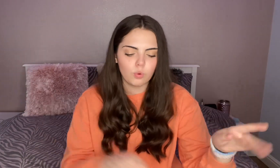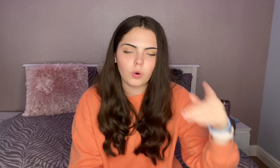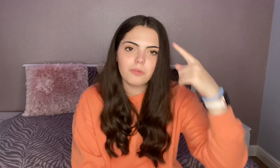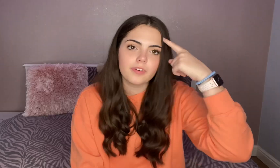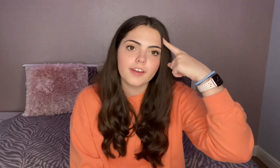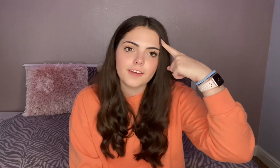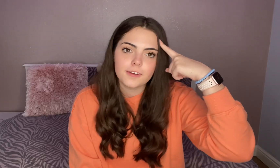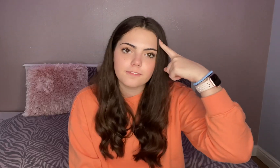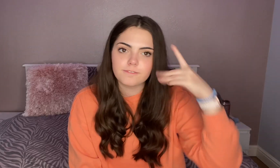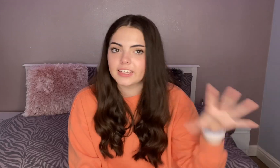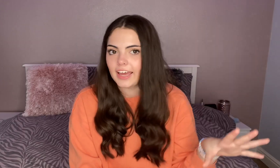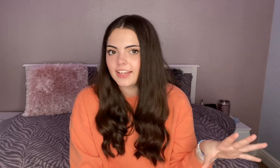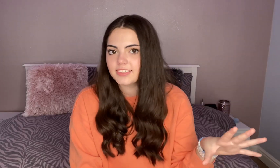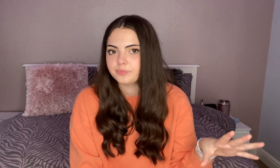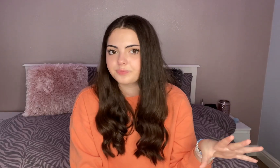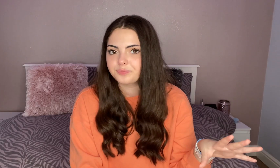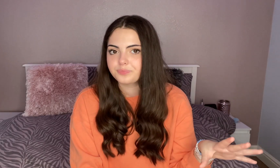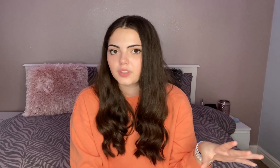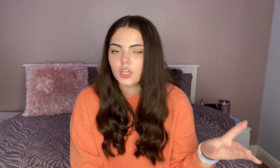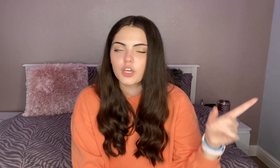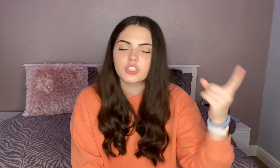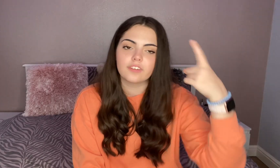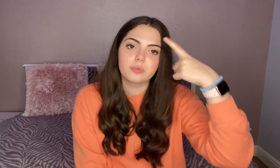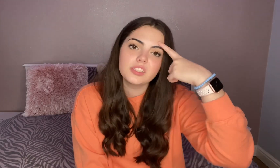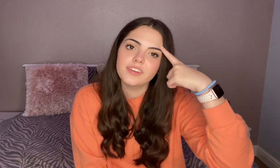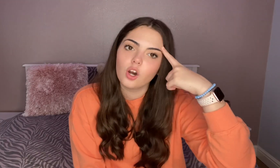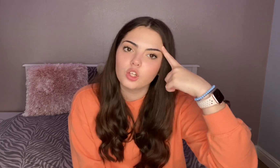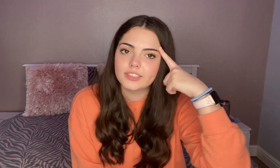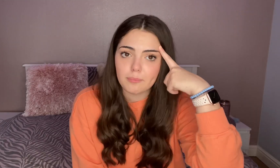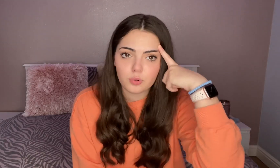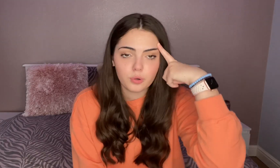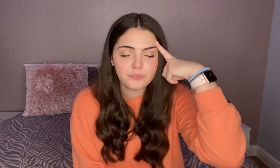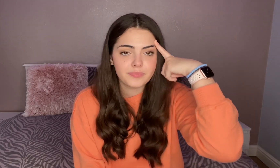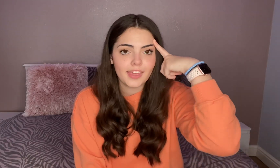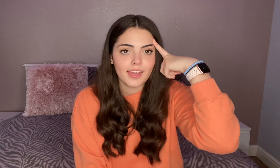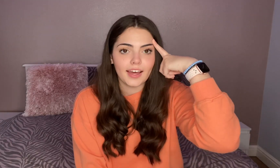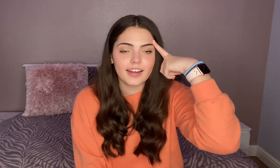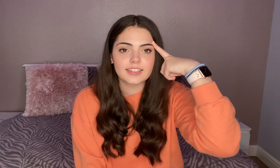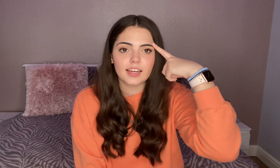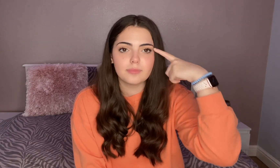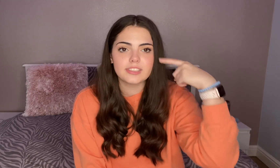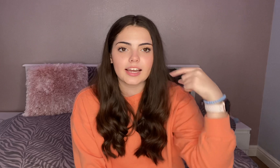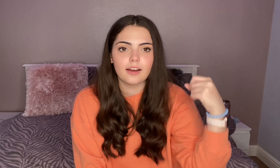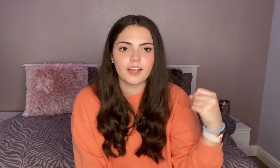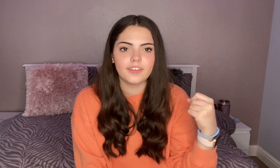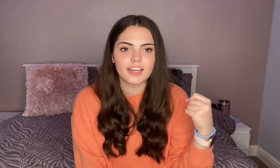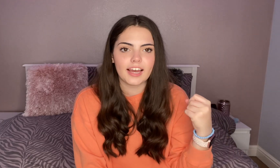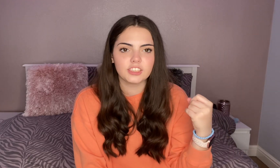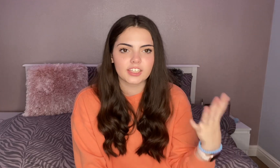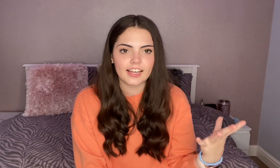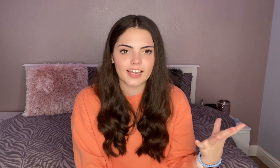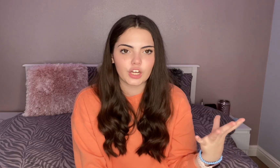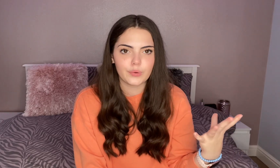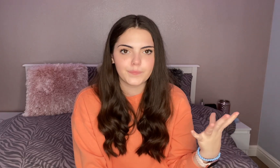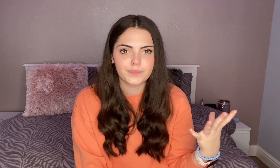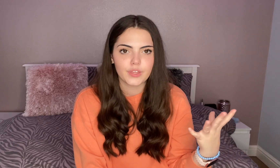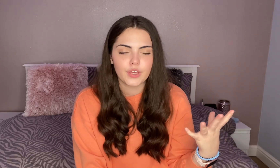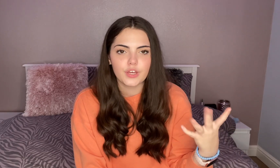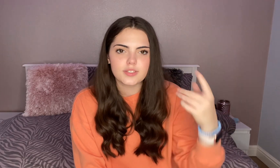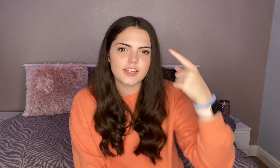won't forget. So you're going to point your finger on your temple and it's going to come down, and then your hand's just going to let go. So say you've got